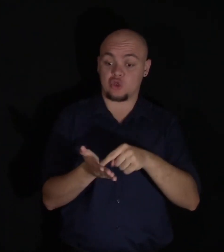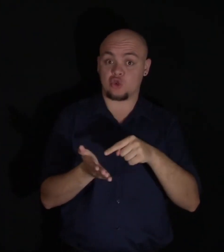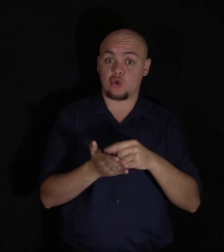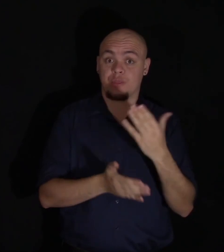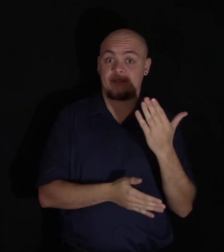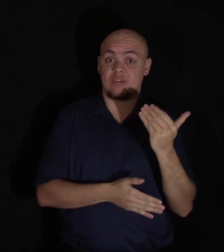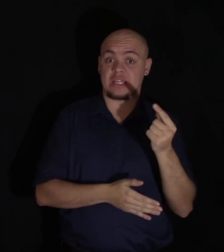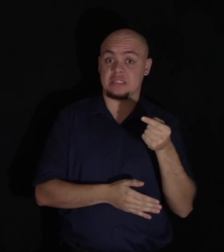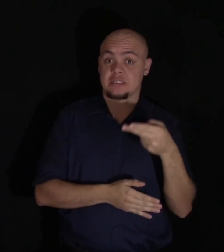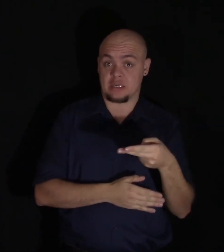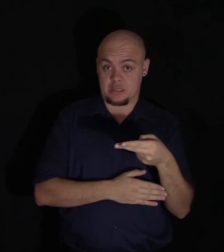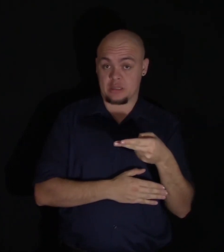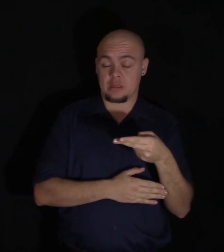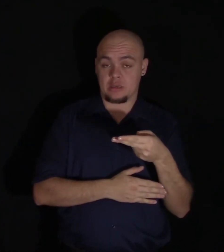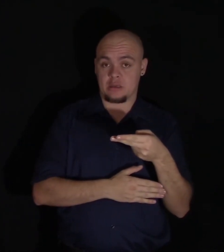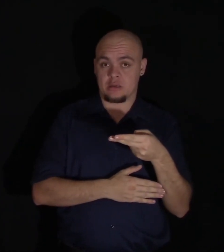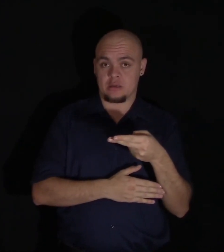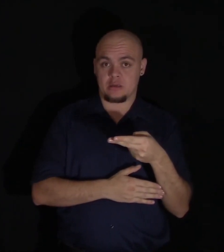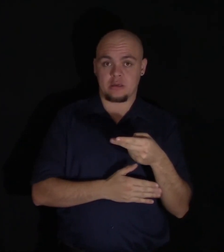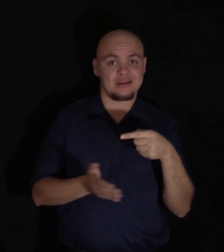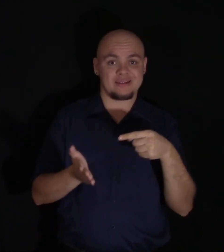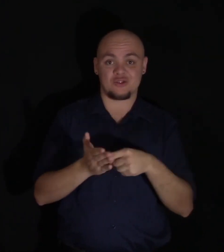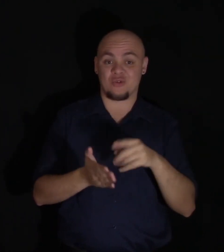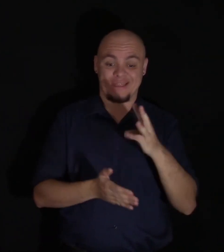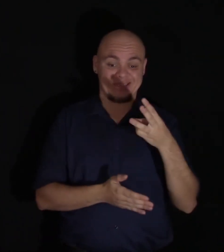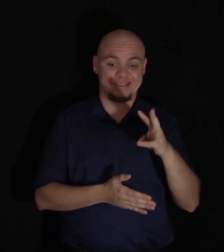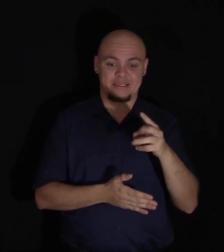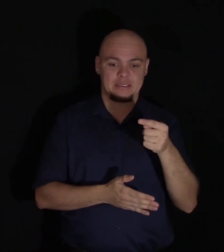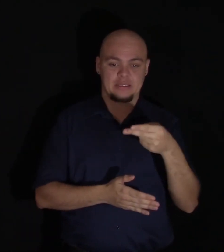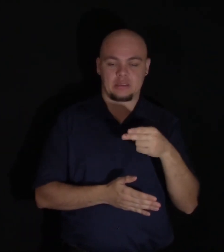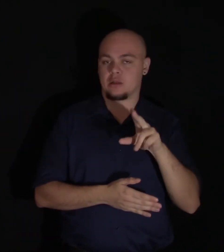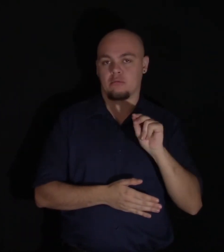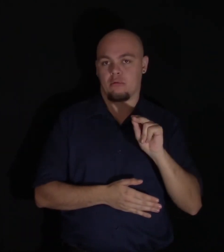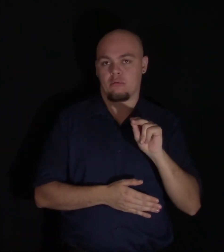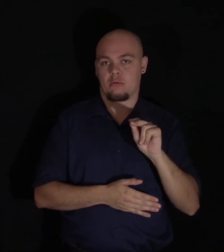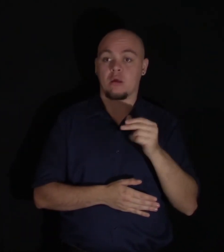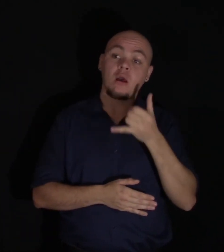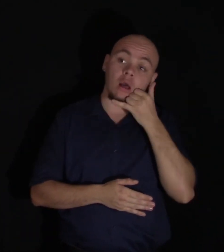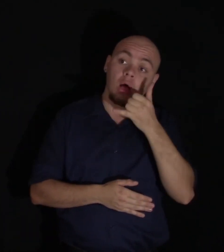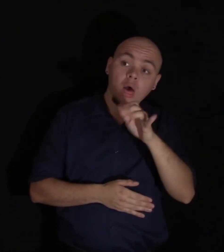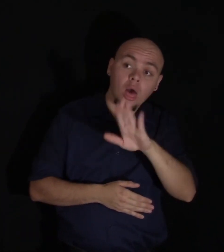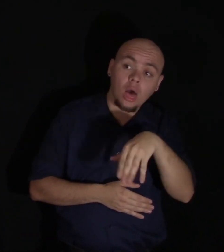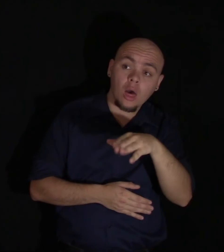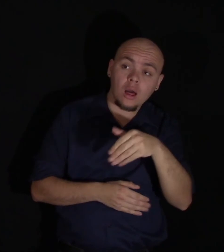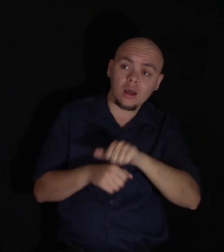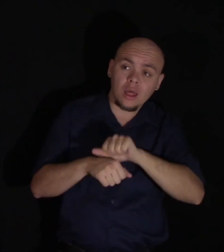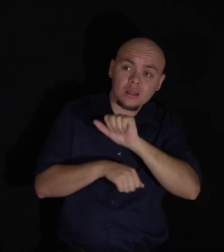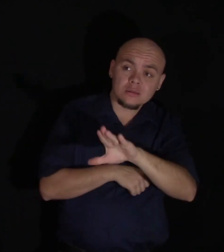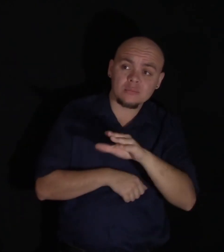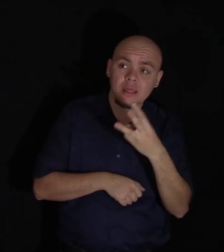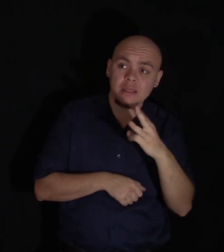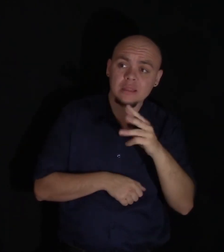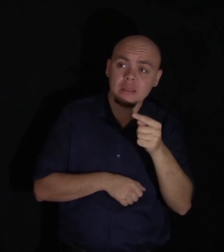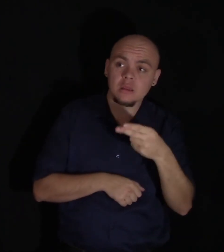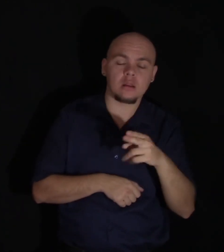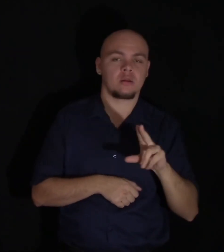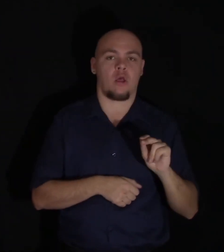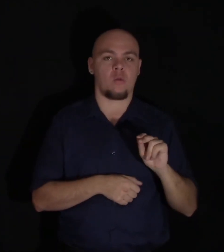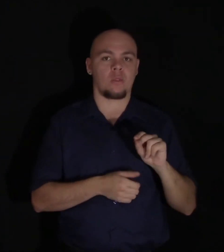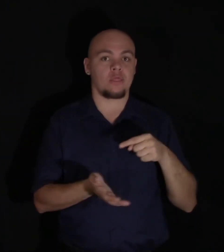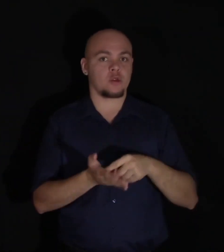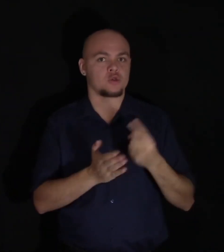15th, it's not due the 16th. You can't call and say, can I turn it in on the 16th? Because the deadline was the